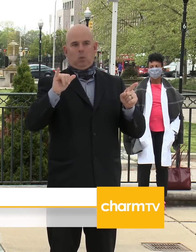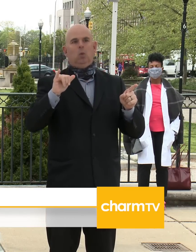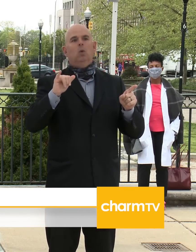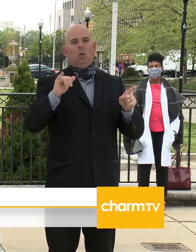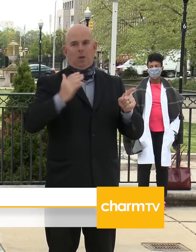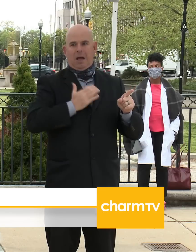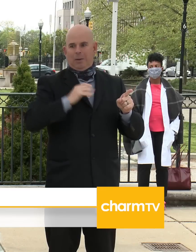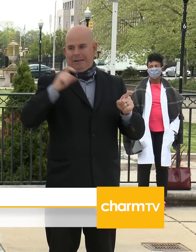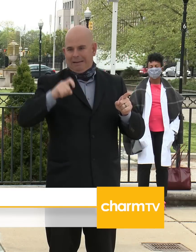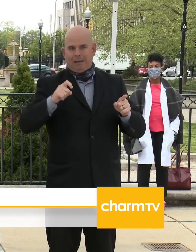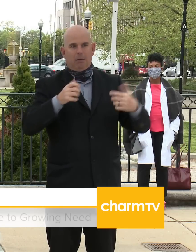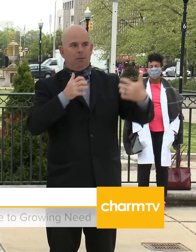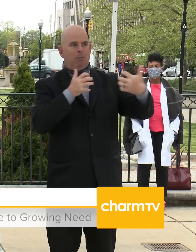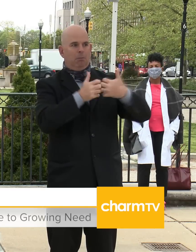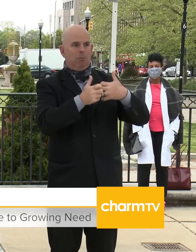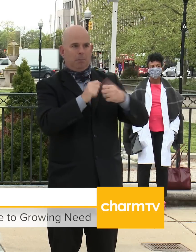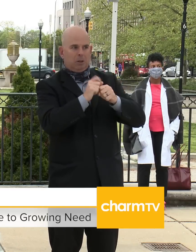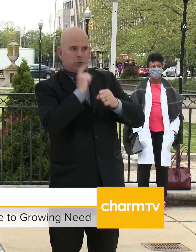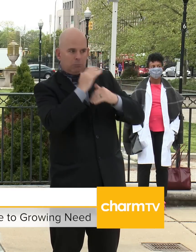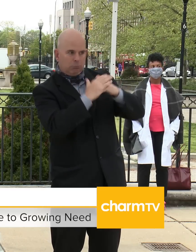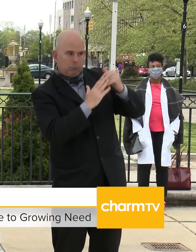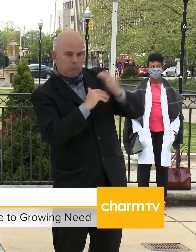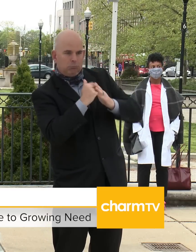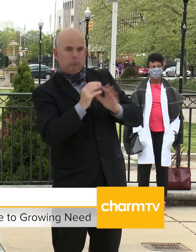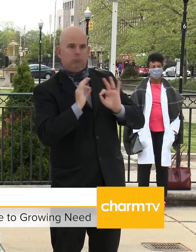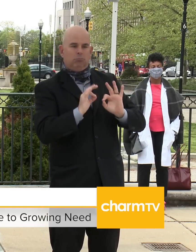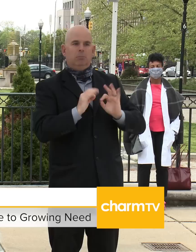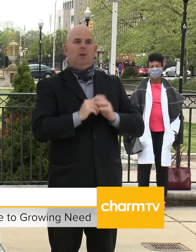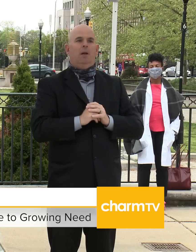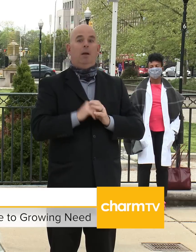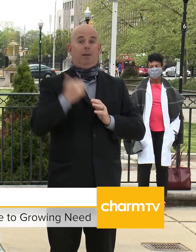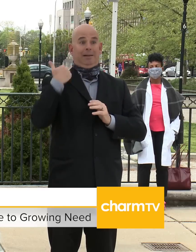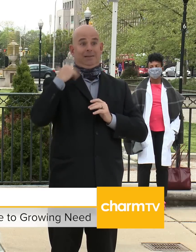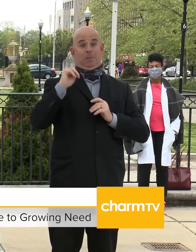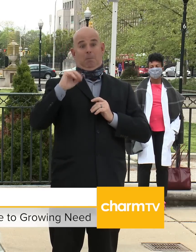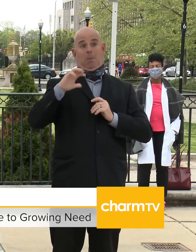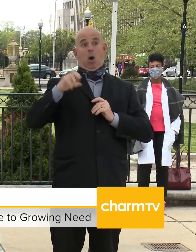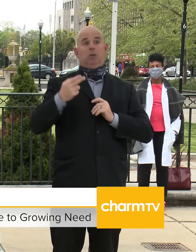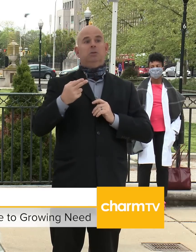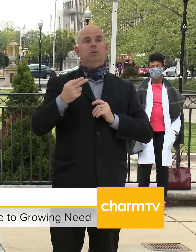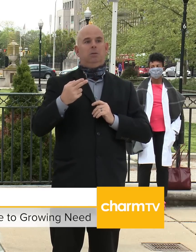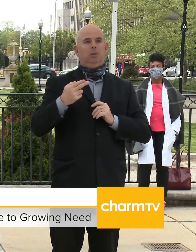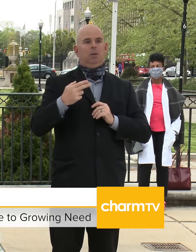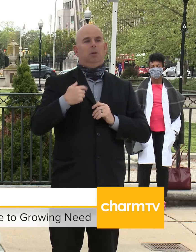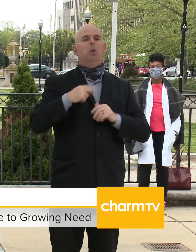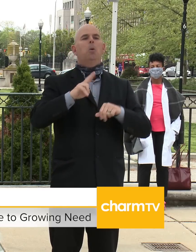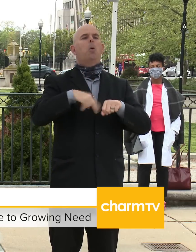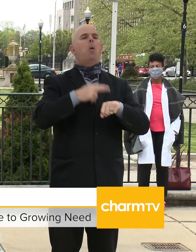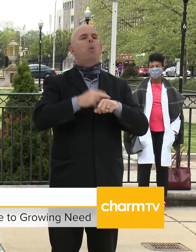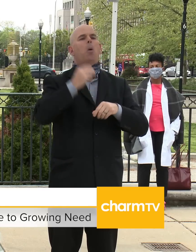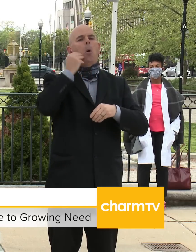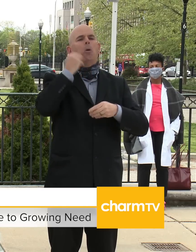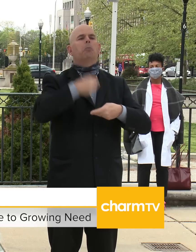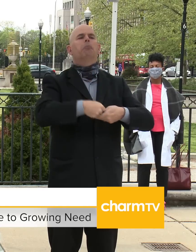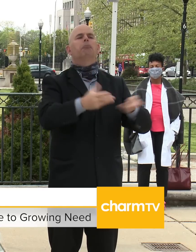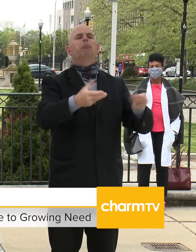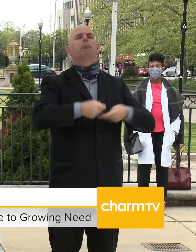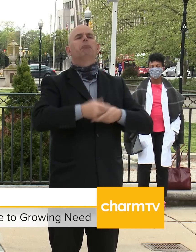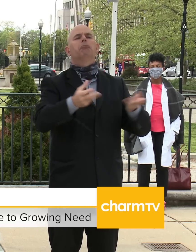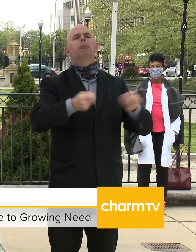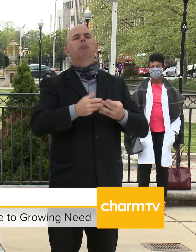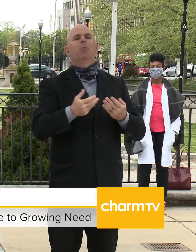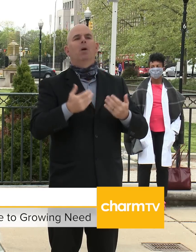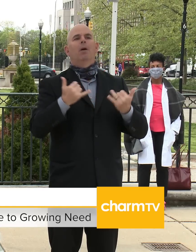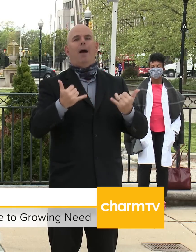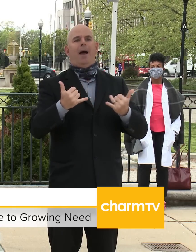In mid-March, in order to keep up with the demand, we shifted our usual daily home delivery of a hot meal to a weekly meal